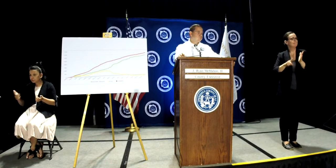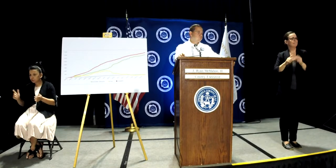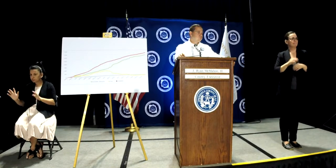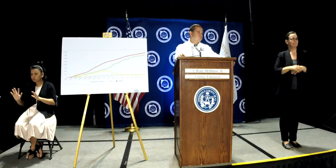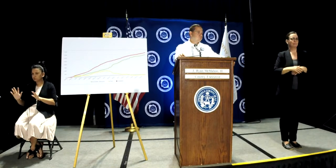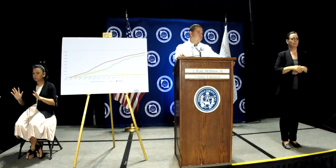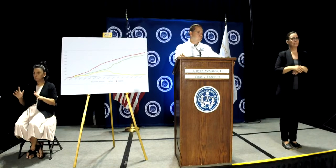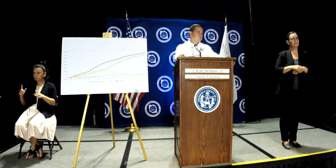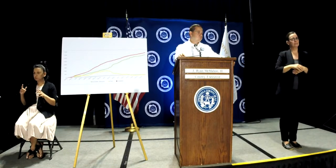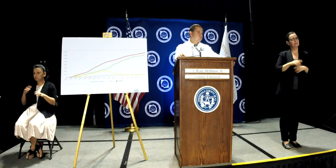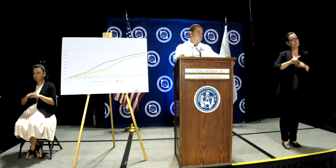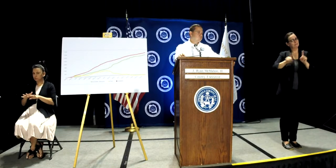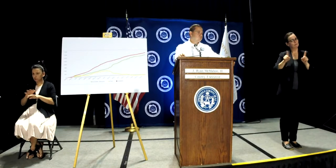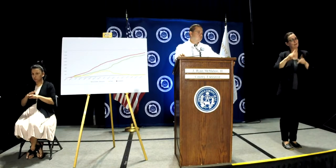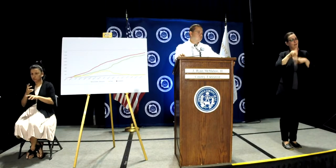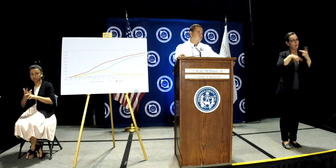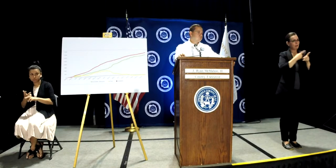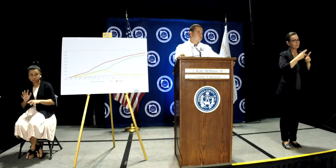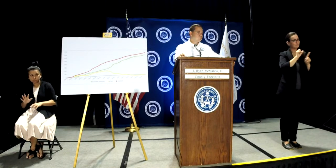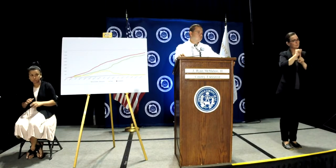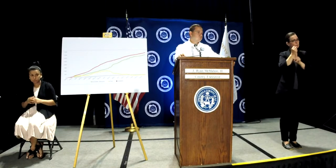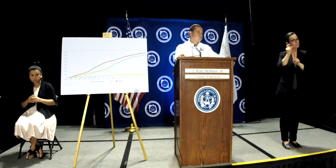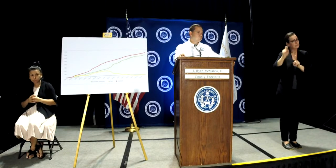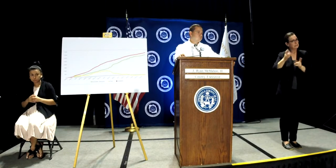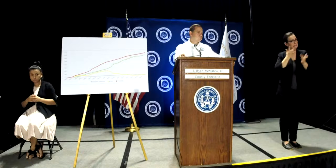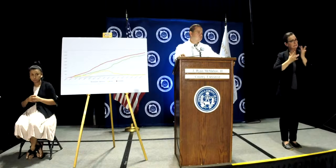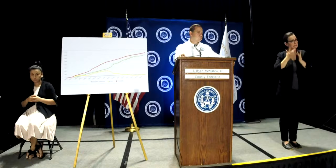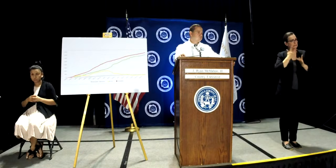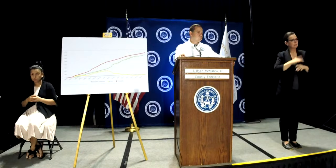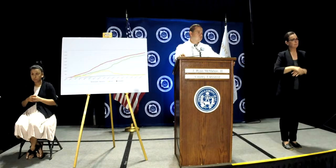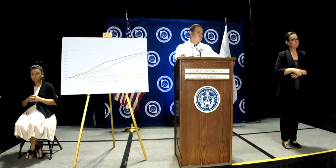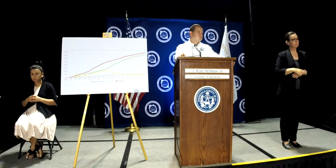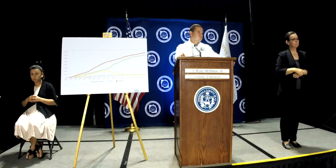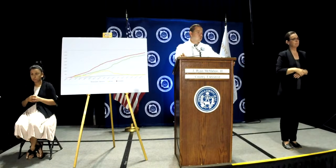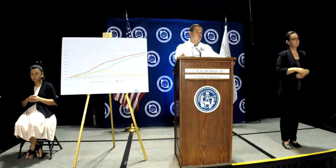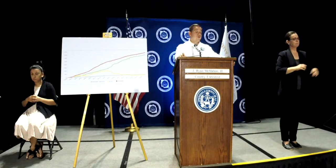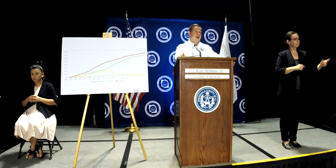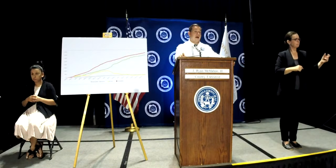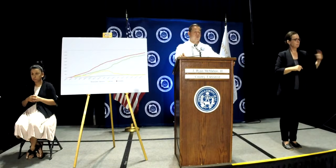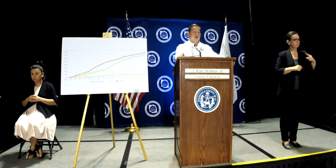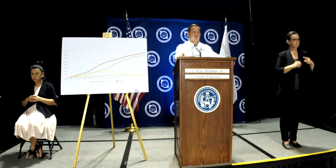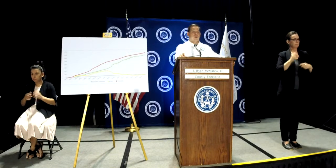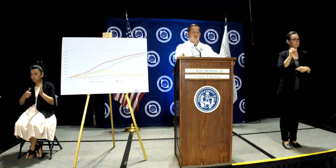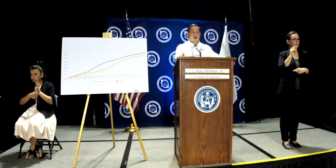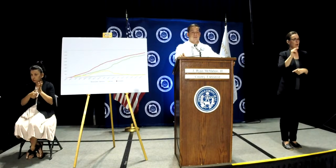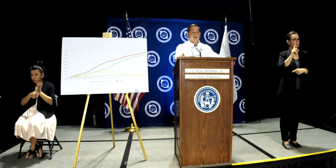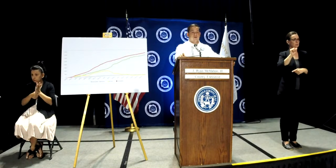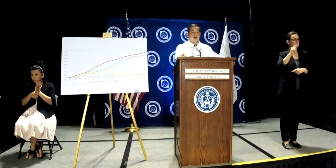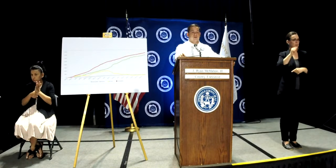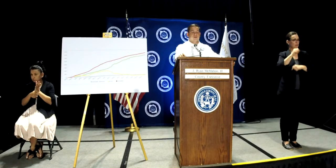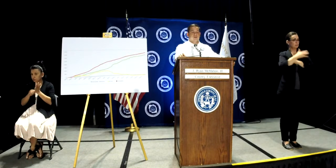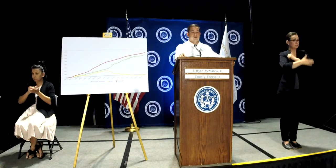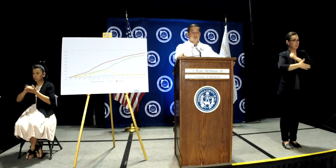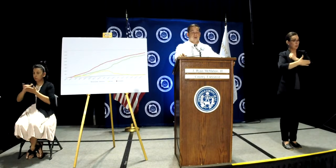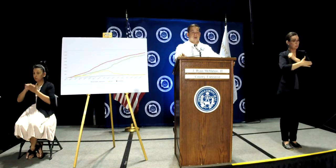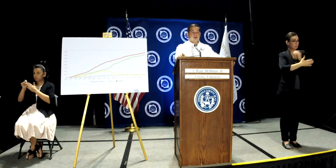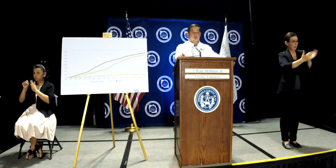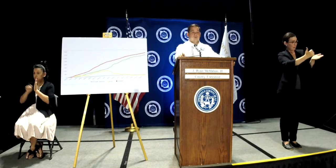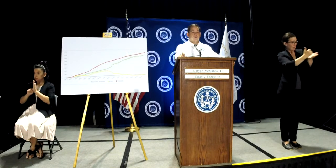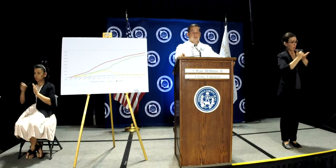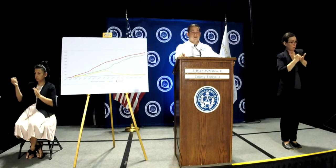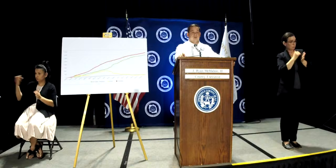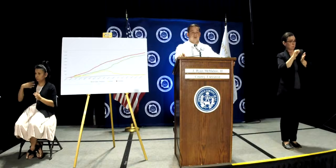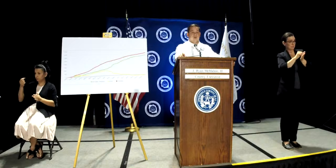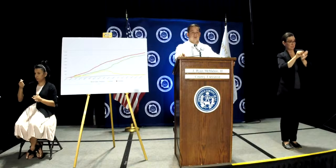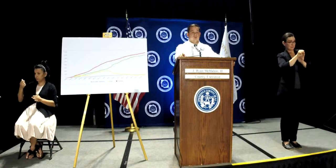Is Onondaga County getting any help now from New York State with testing? We've not. We got one grant that I've asked.